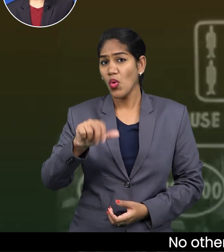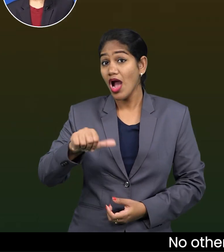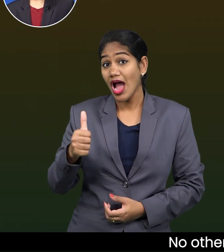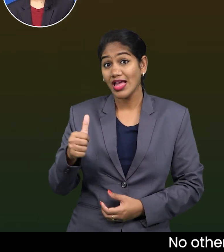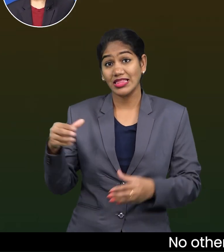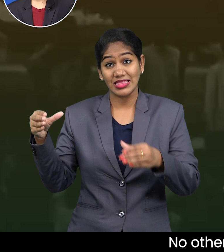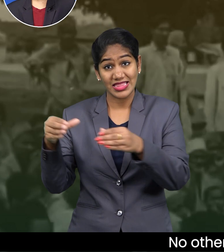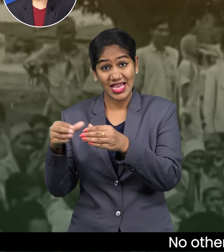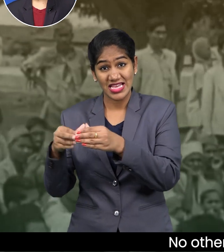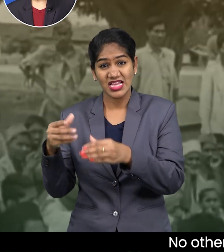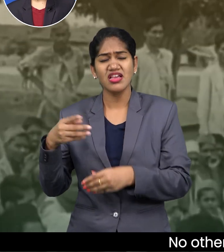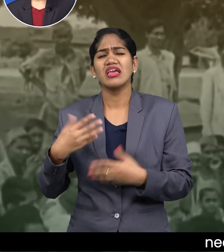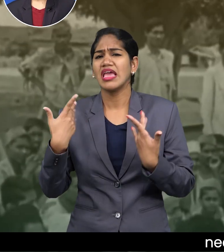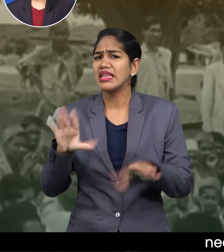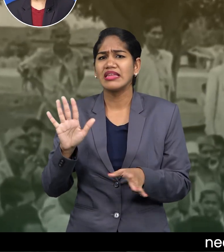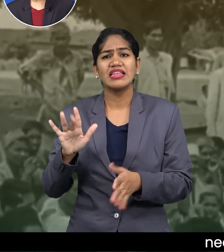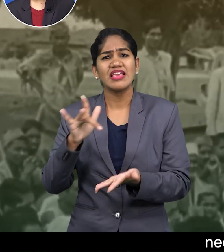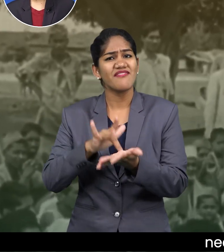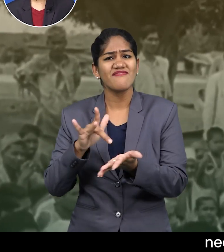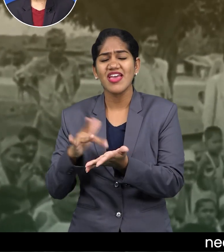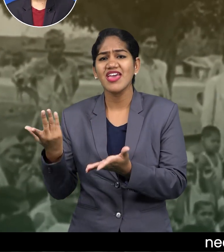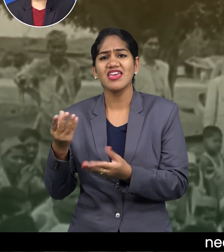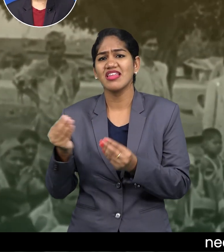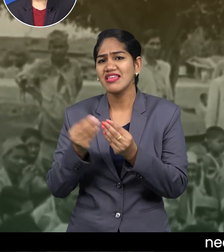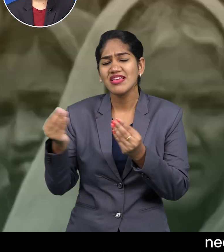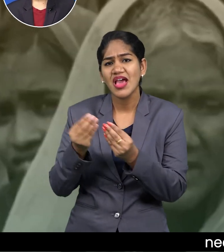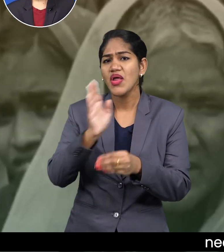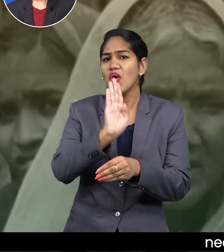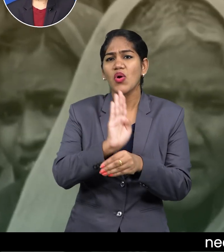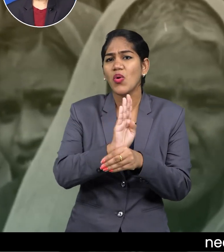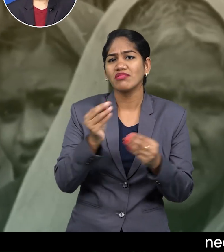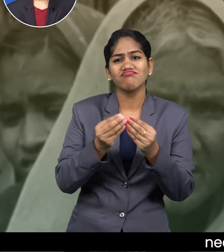No other party was anywhere near the Congress.